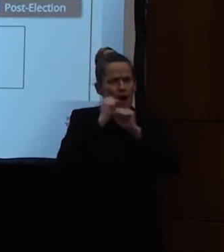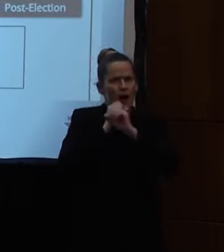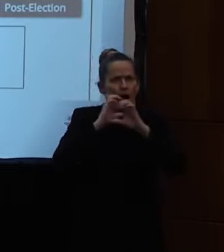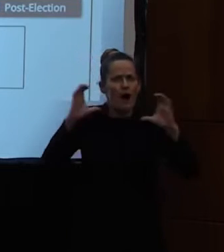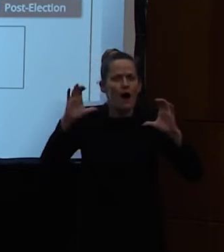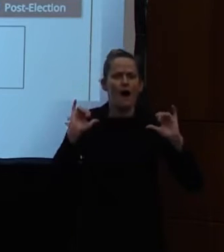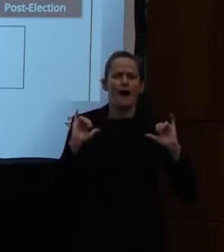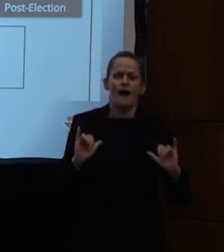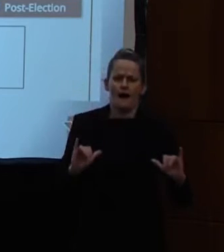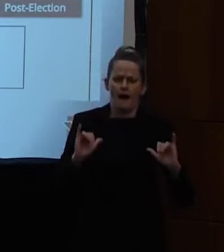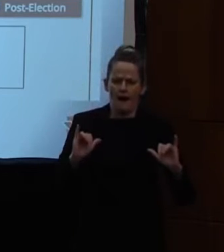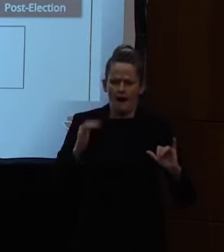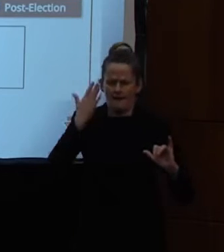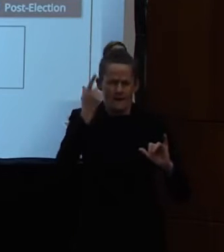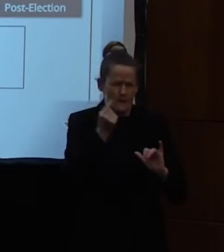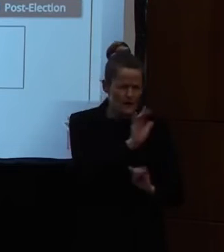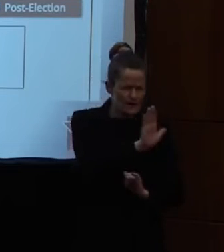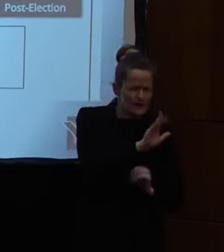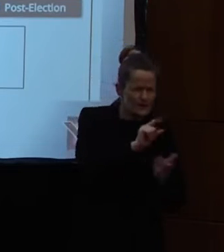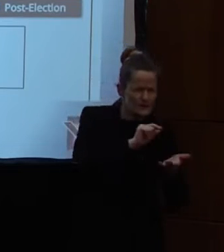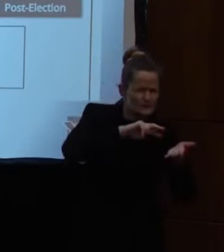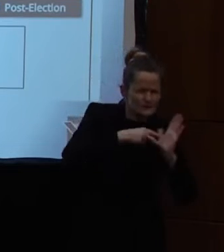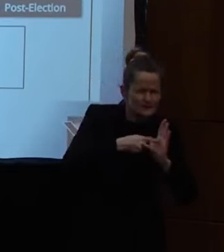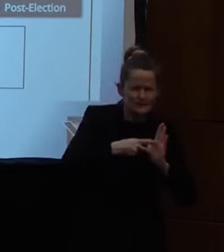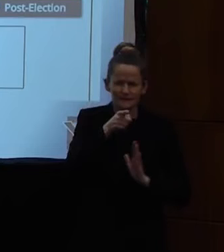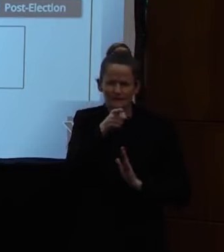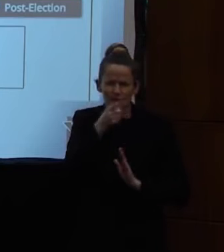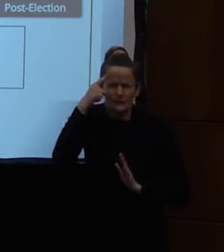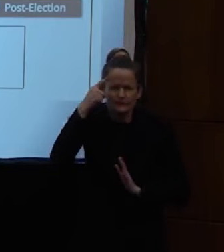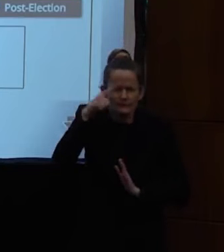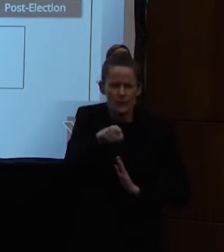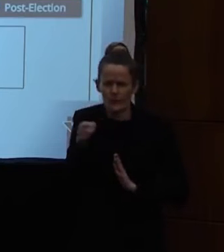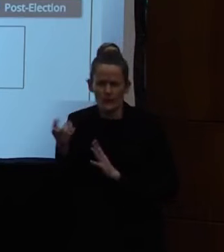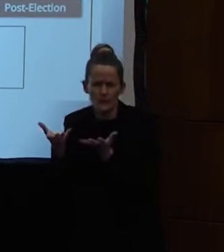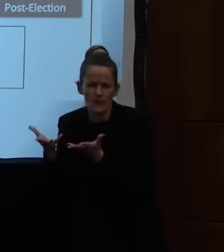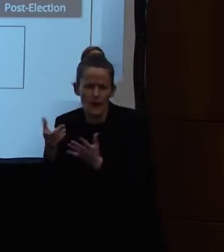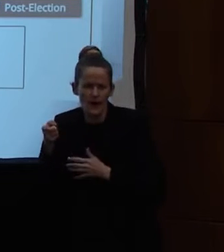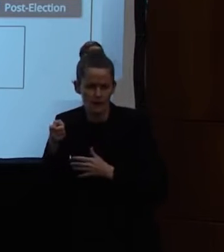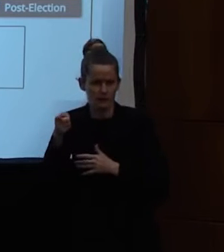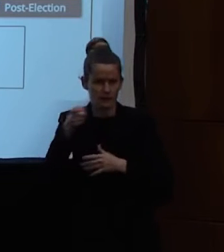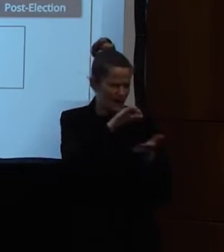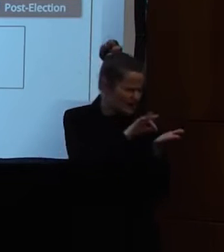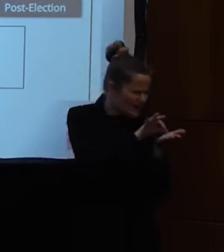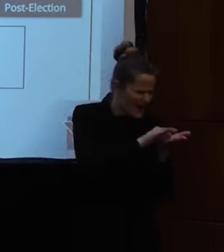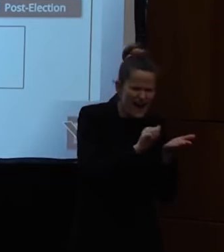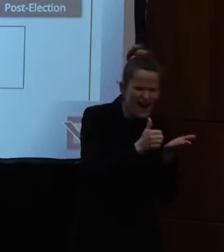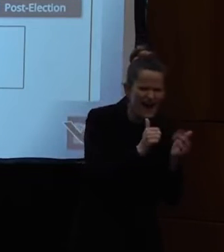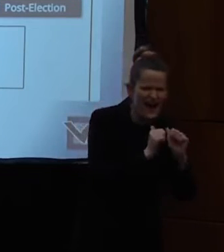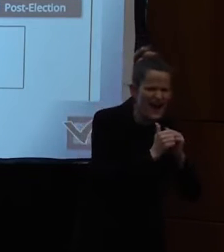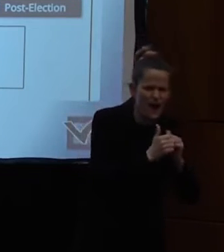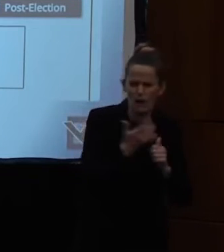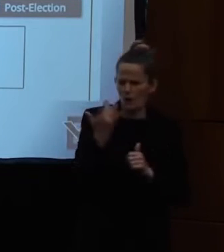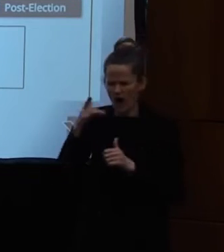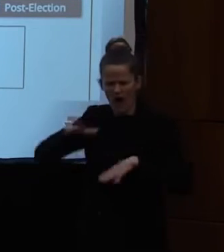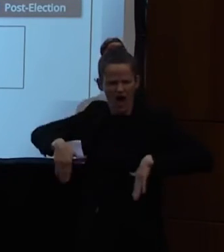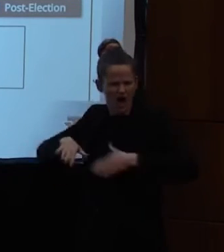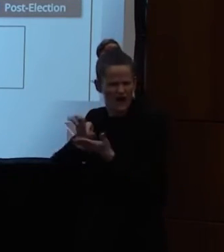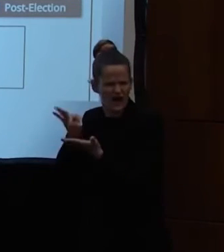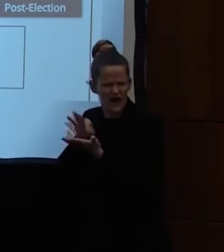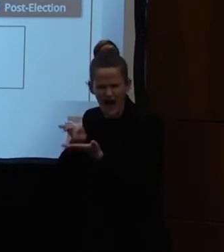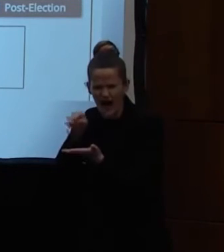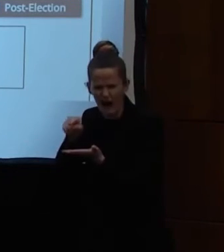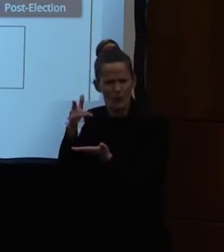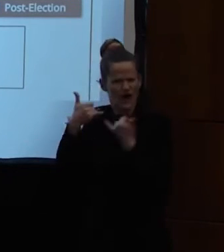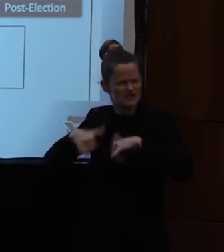reporting progress so that they understand what's been counted and what's still outstanding, what's still left and hasn't yet been reported. So just